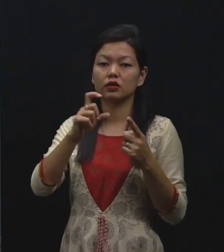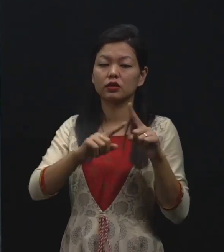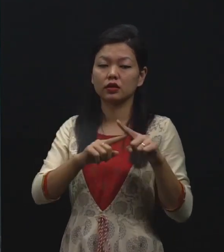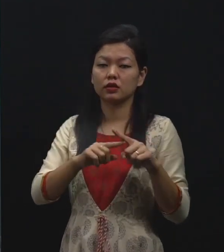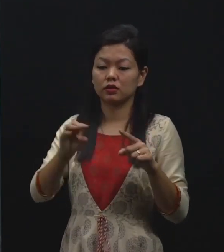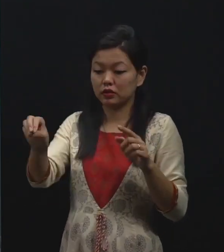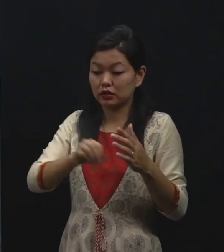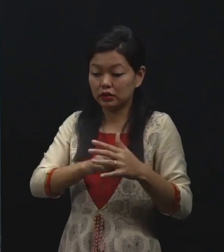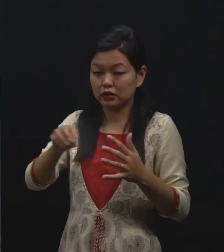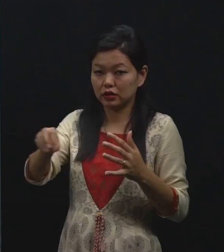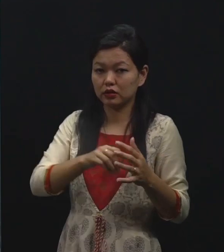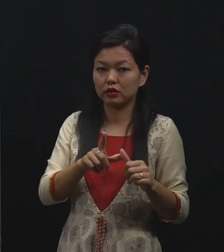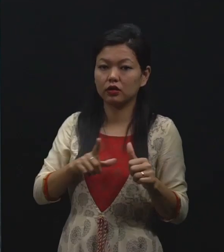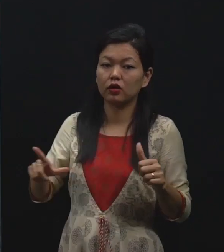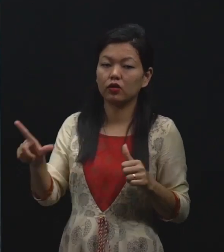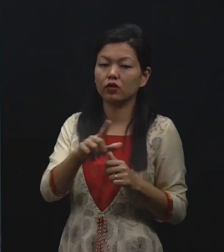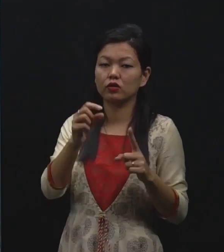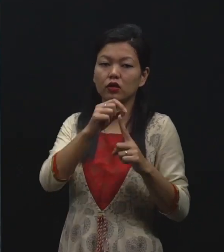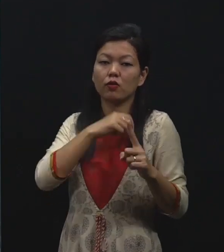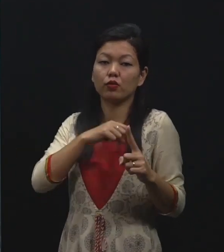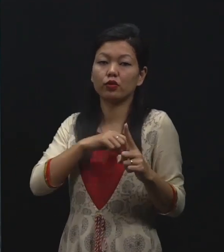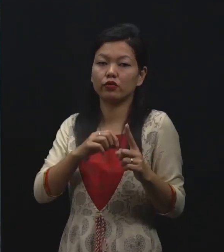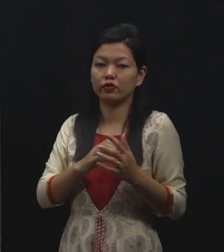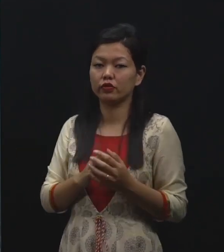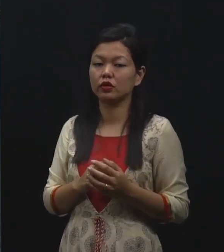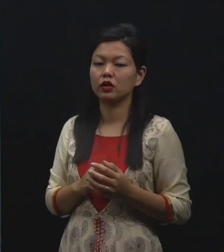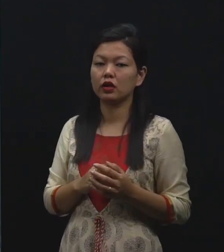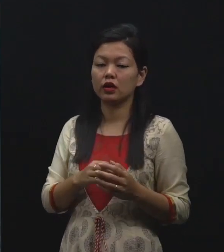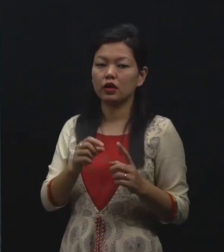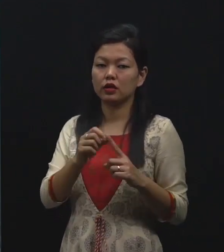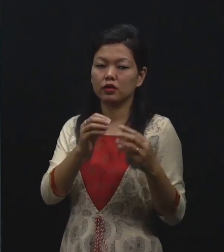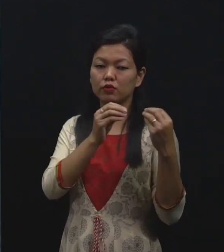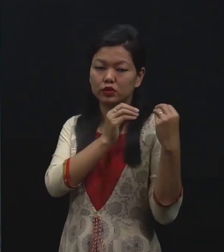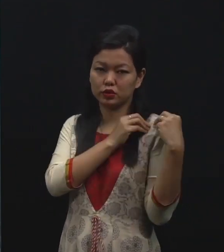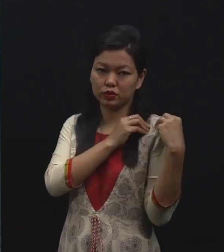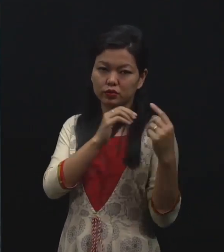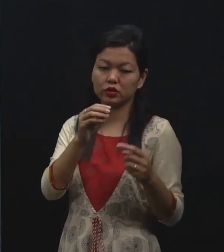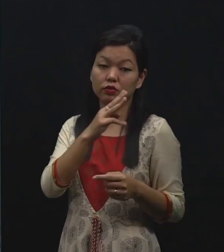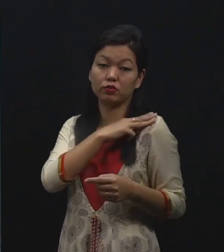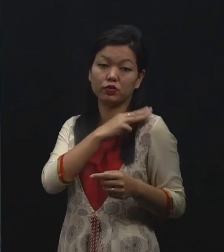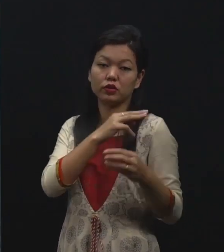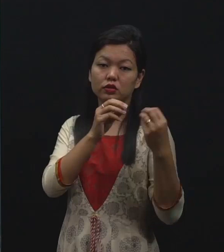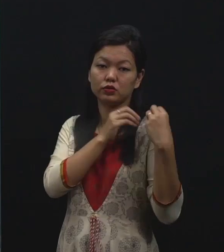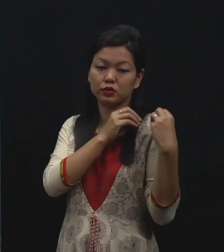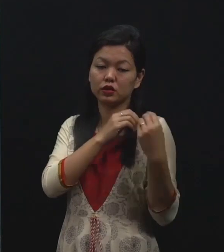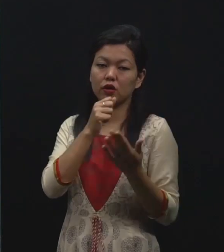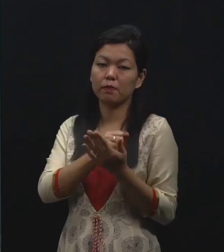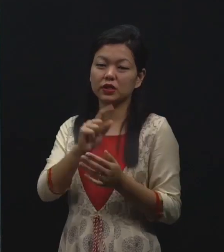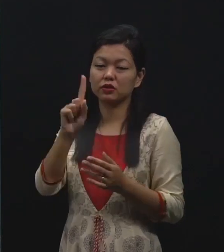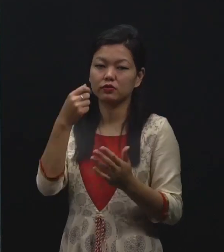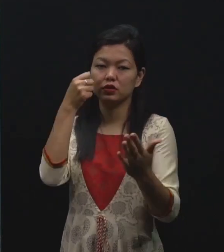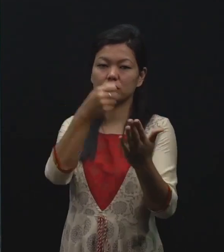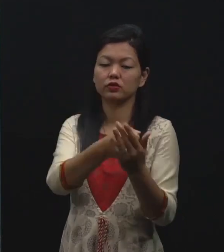investigation process, okay. It is the role of the police to do the investigation, and the public prosecutor, they just go to the